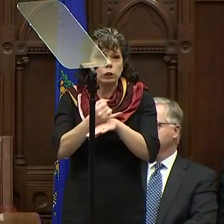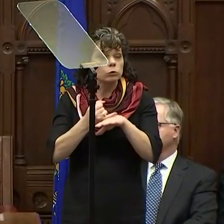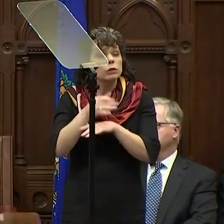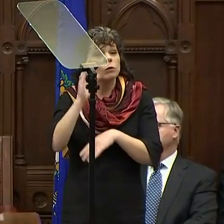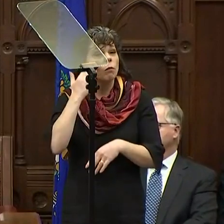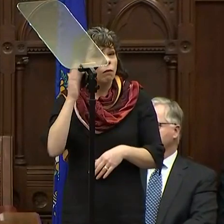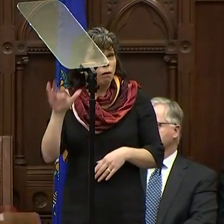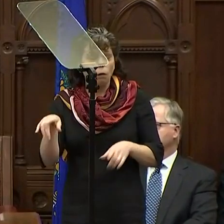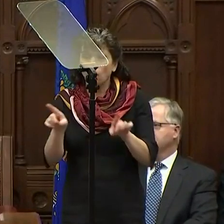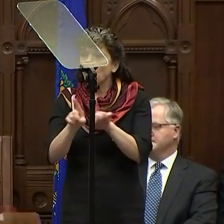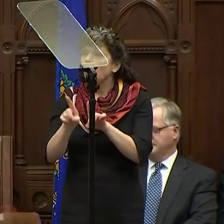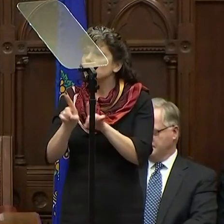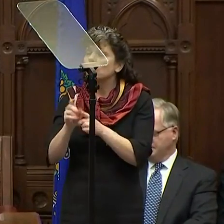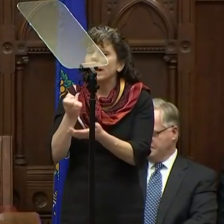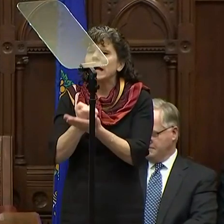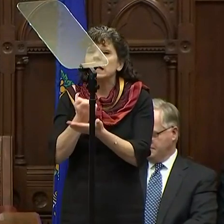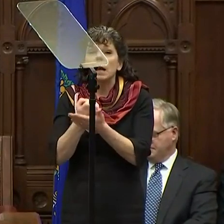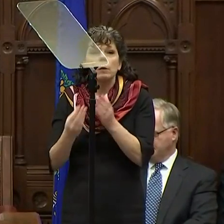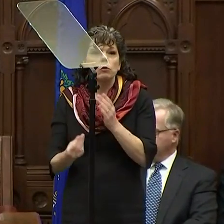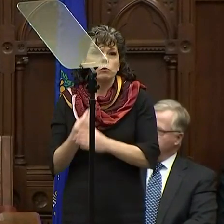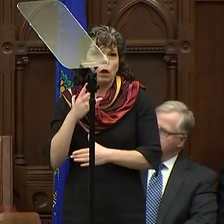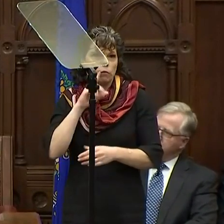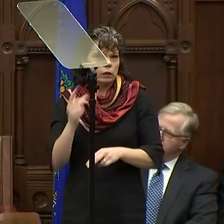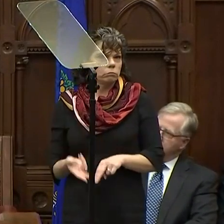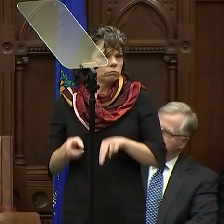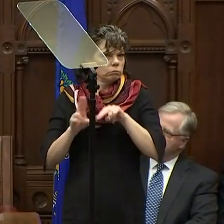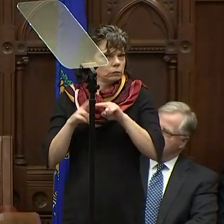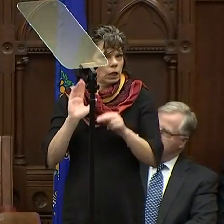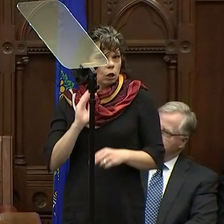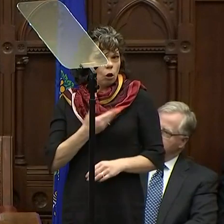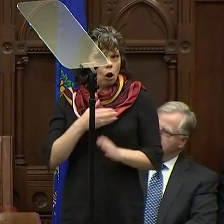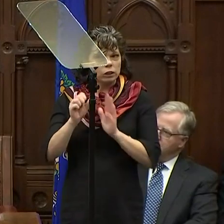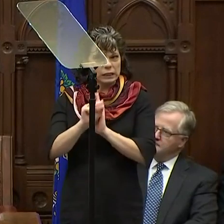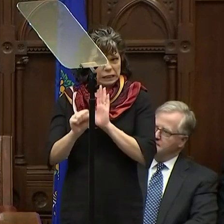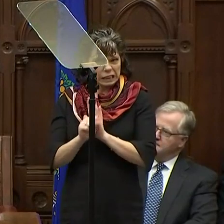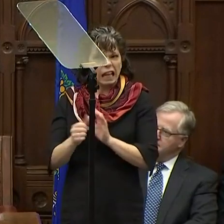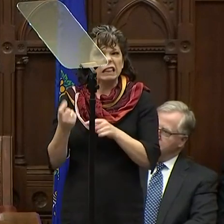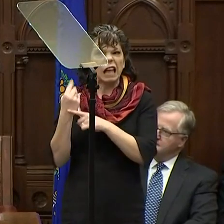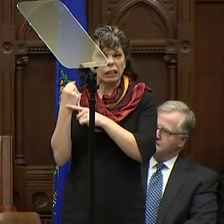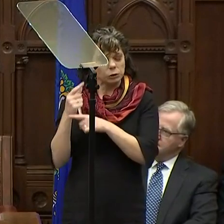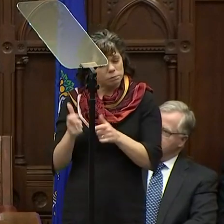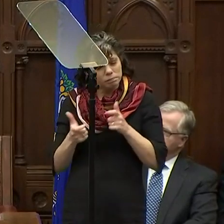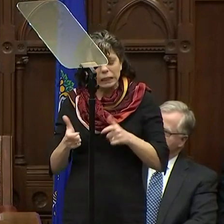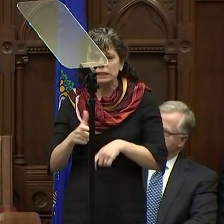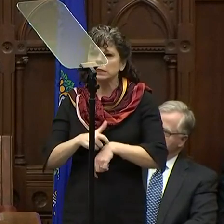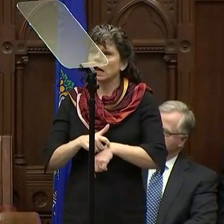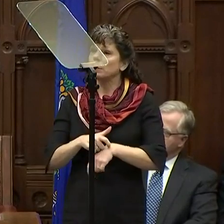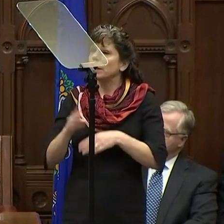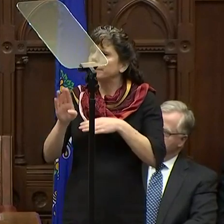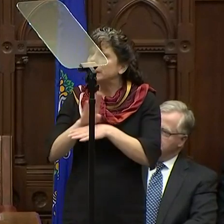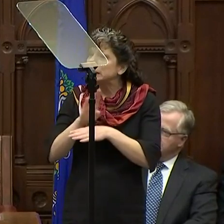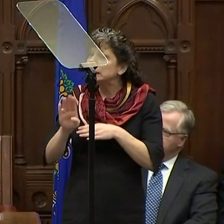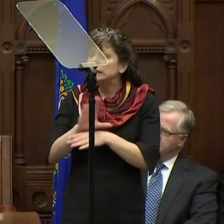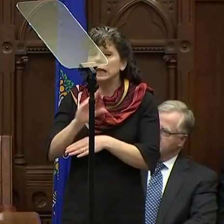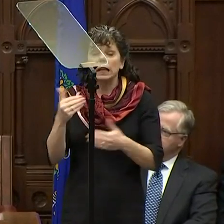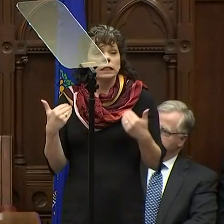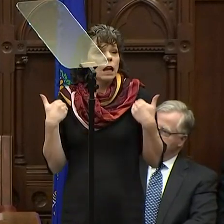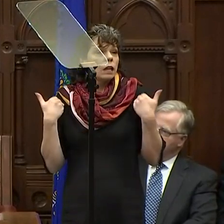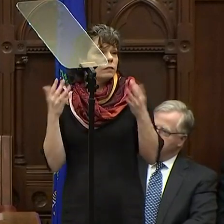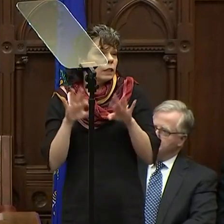way, economic growth picked up big time in our state last year, big time. And that means businesses and young